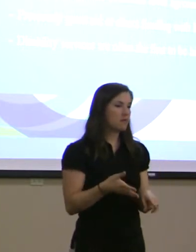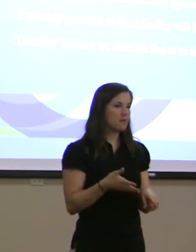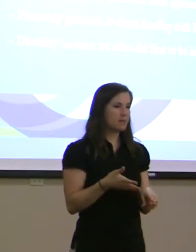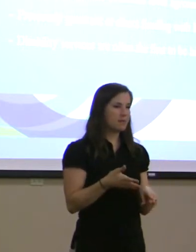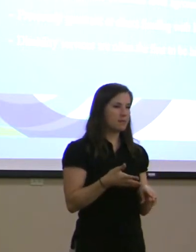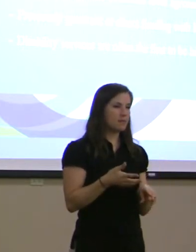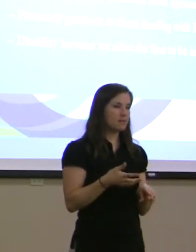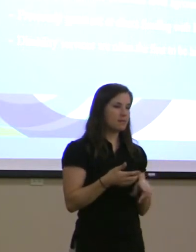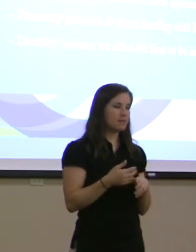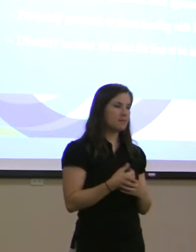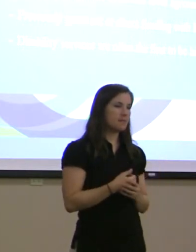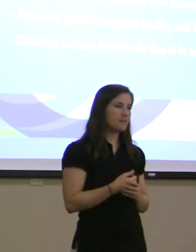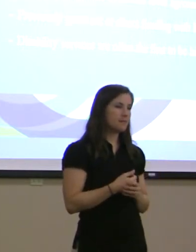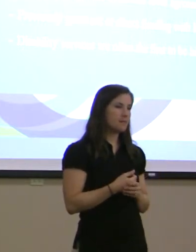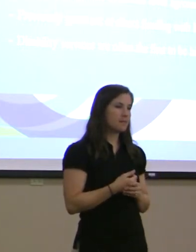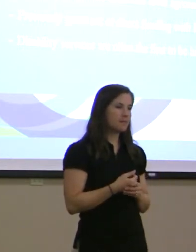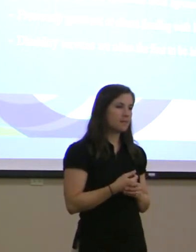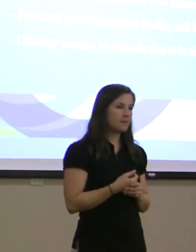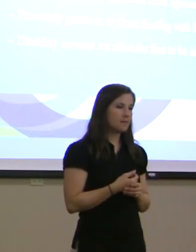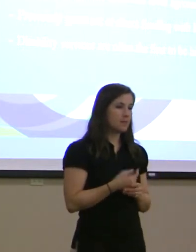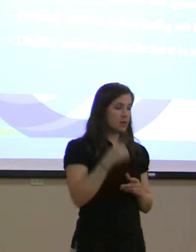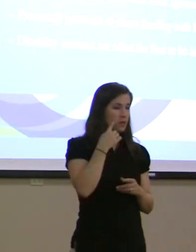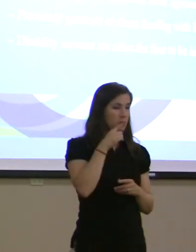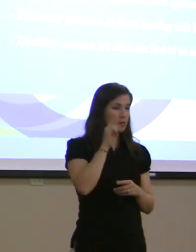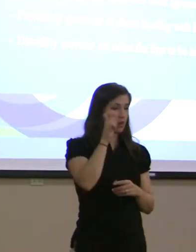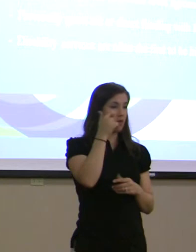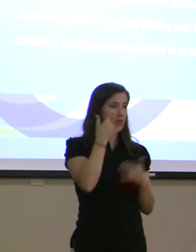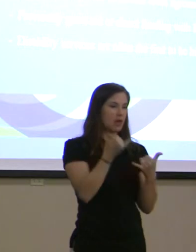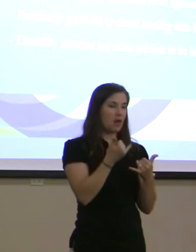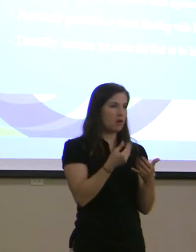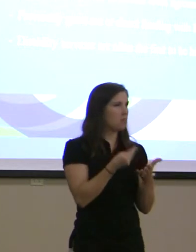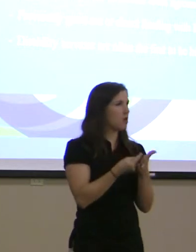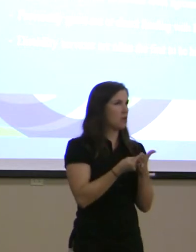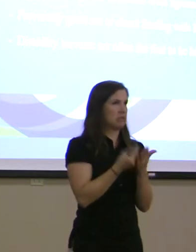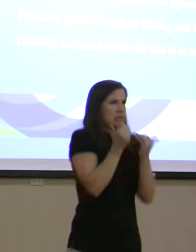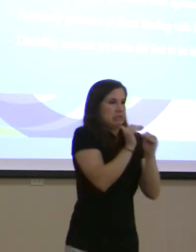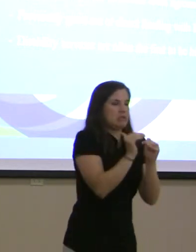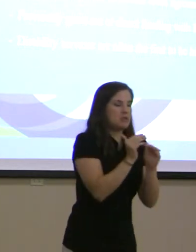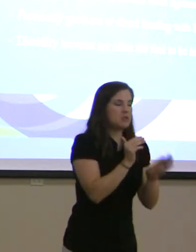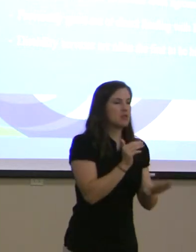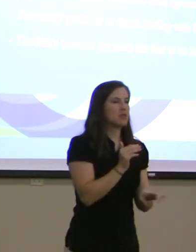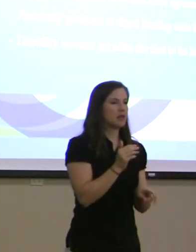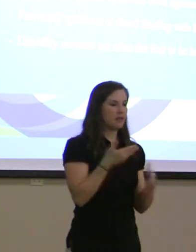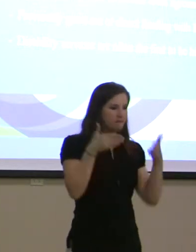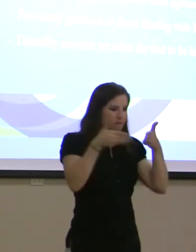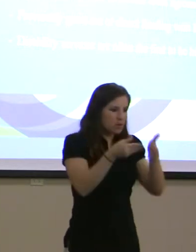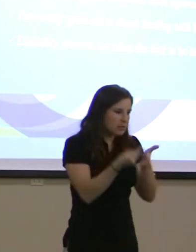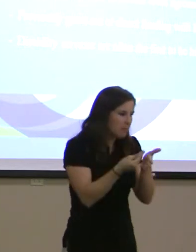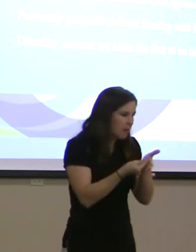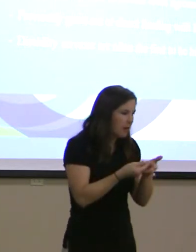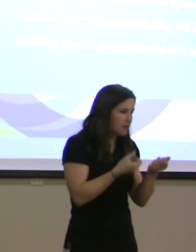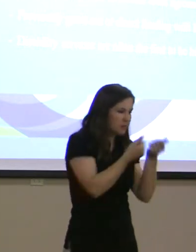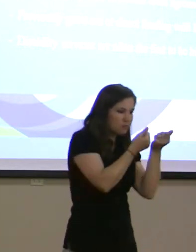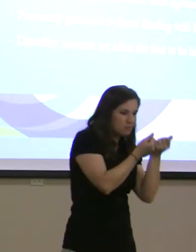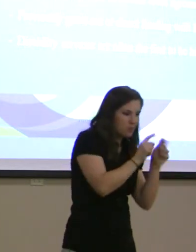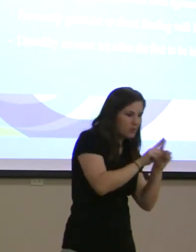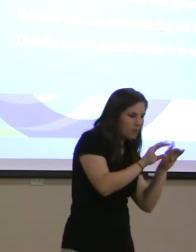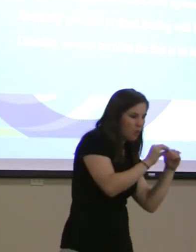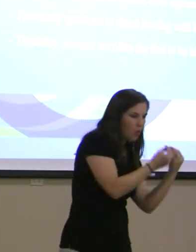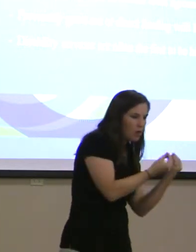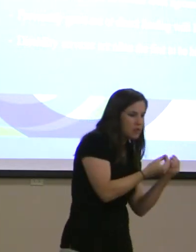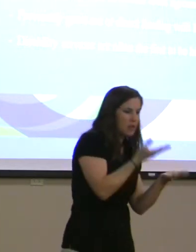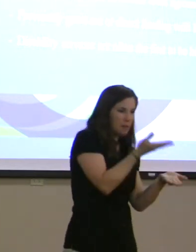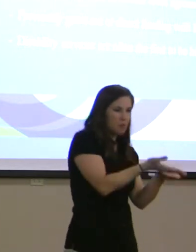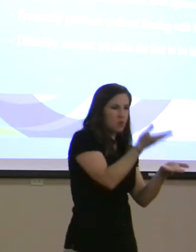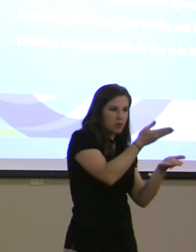the disability sector. And for government now, when money is tight, you see them focusing on funding organisations that have proven and